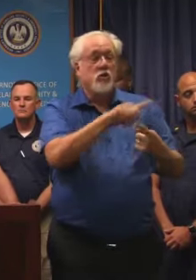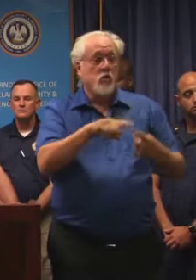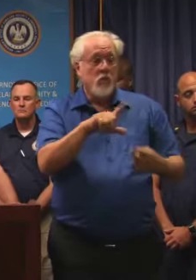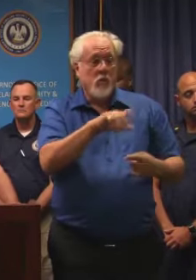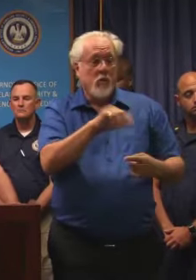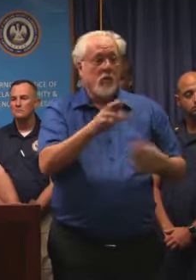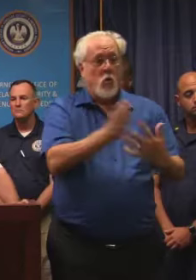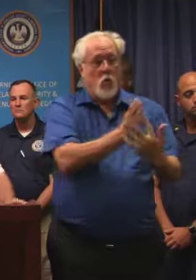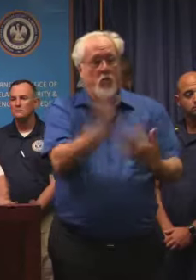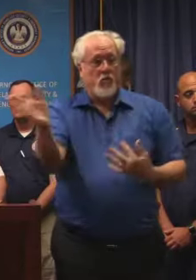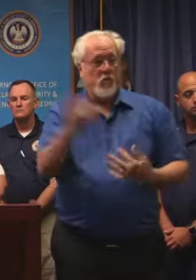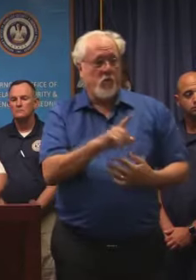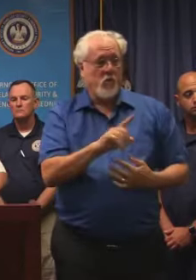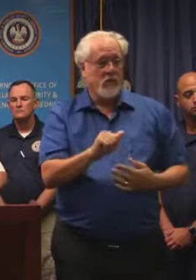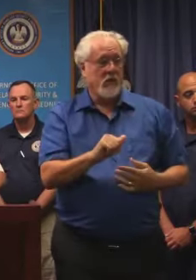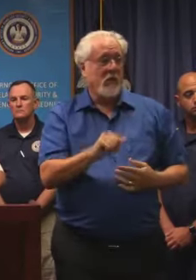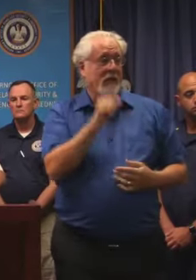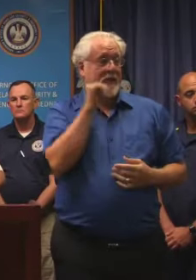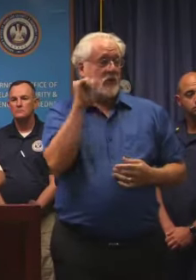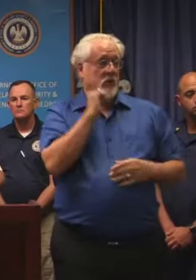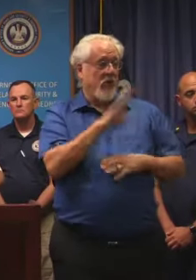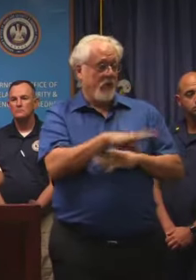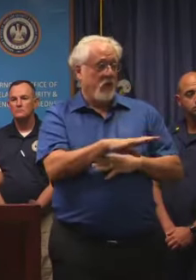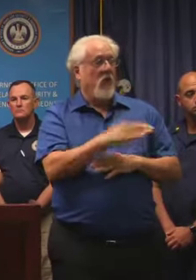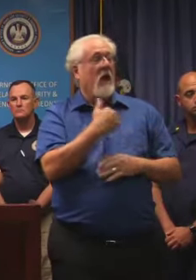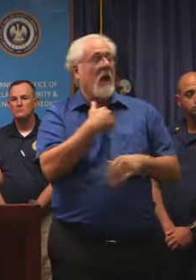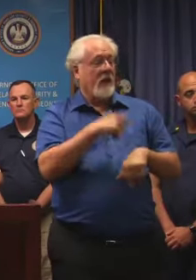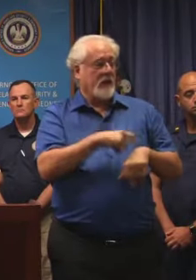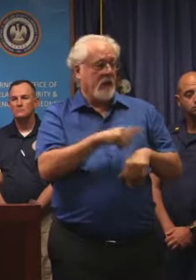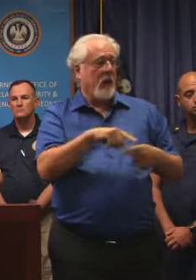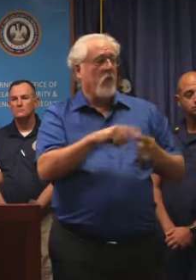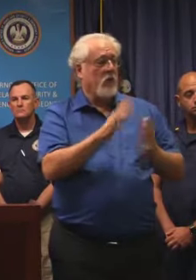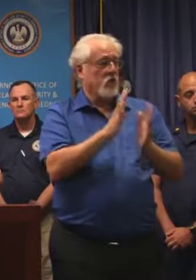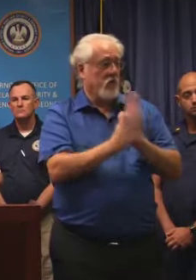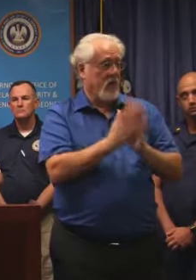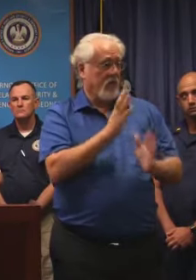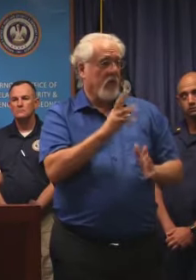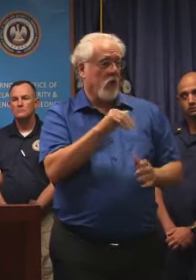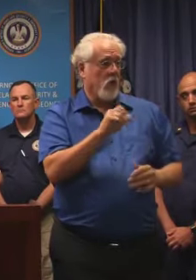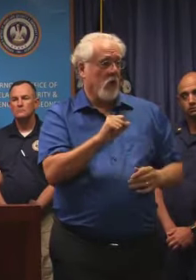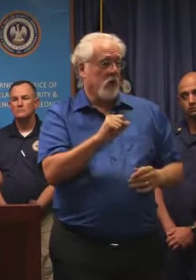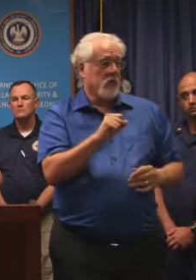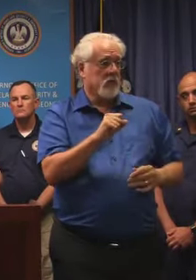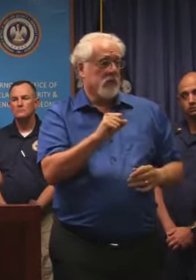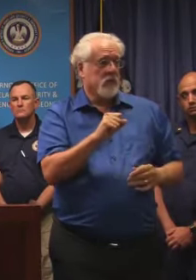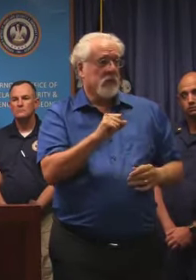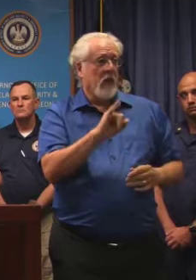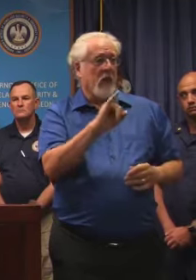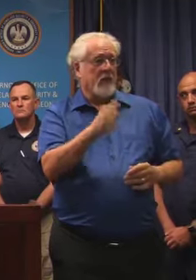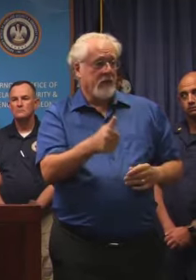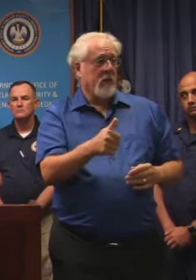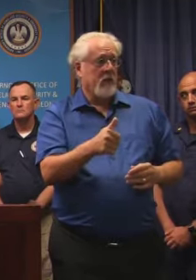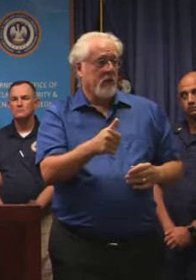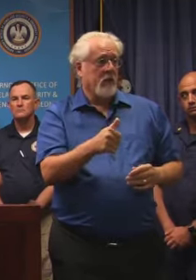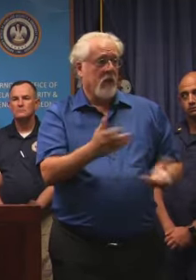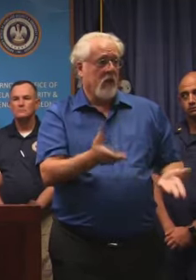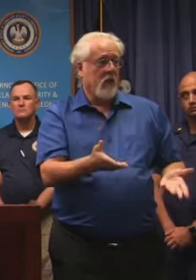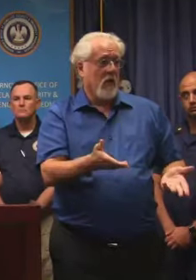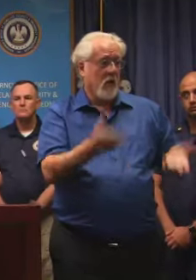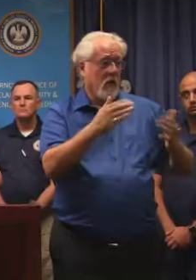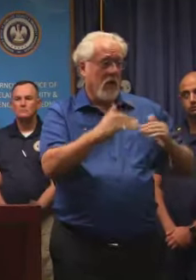even. Yesterday afternoon, there was a period of time when the traffic volume on I-10 was